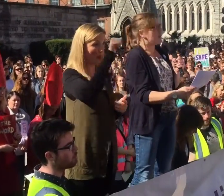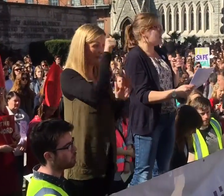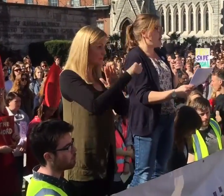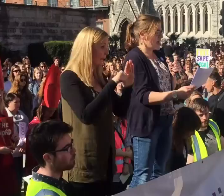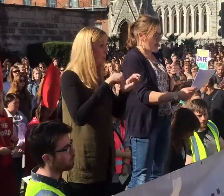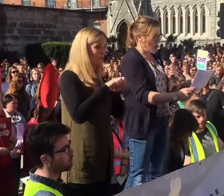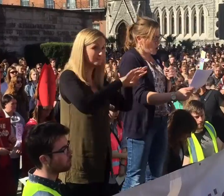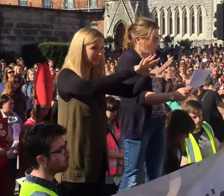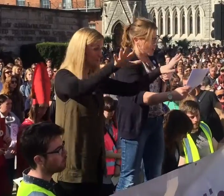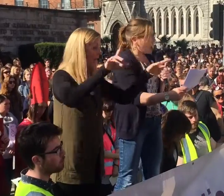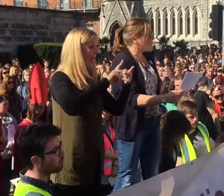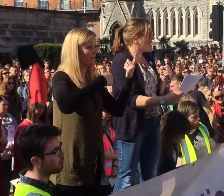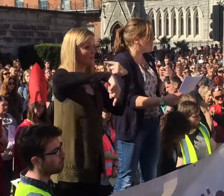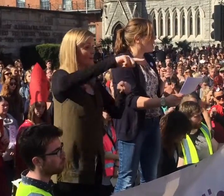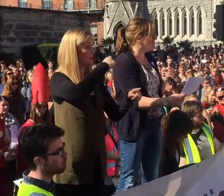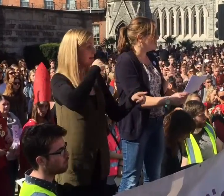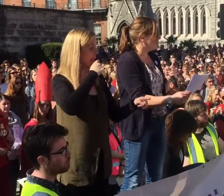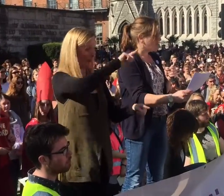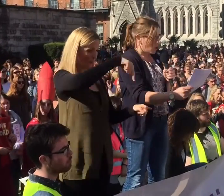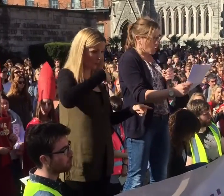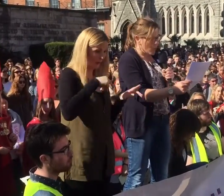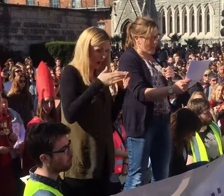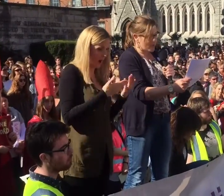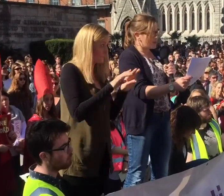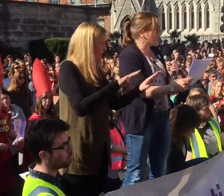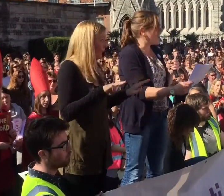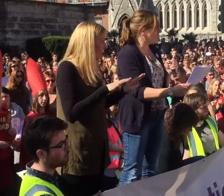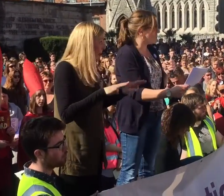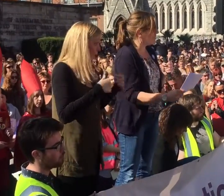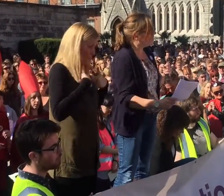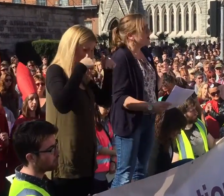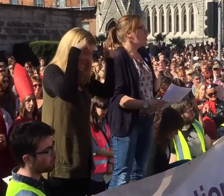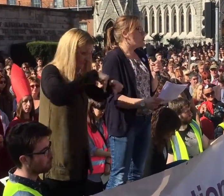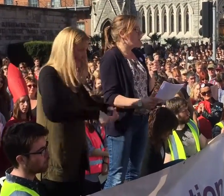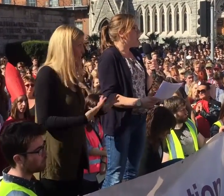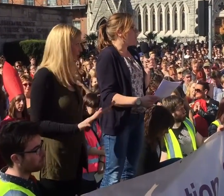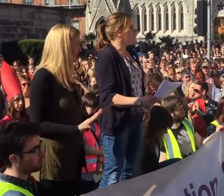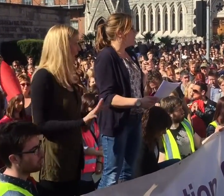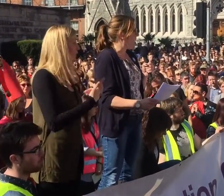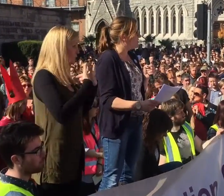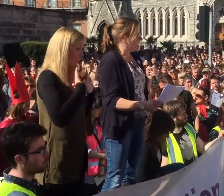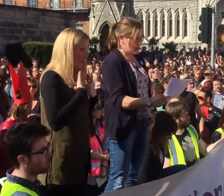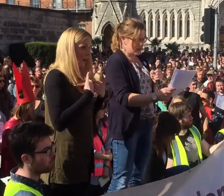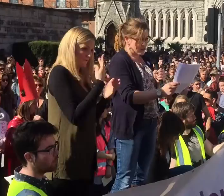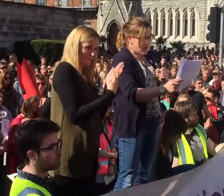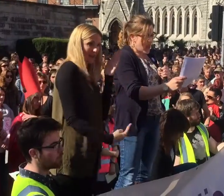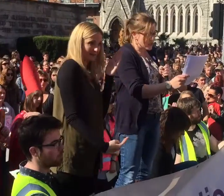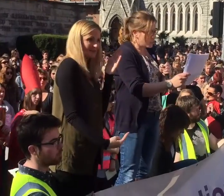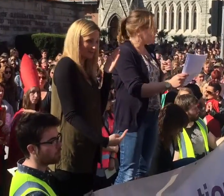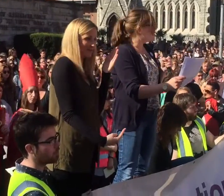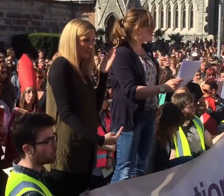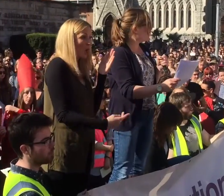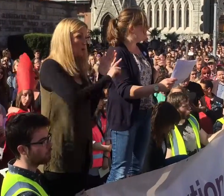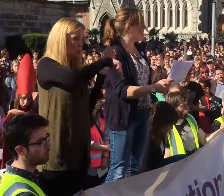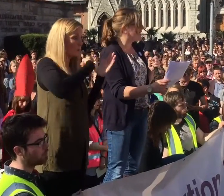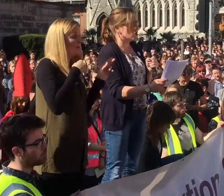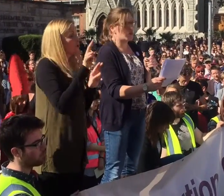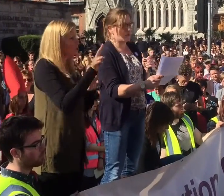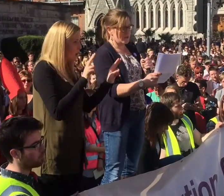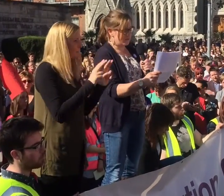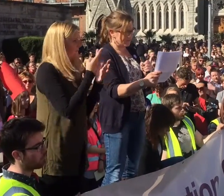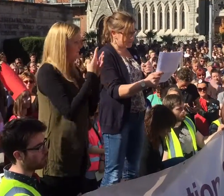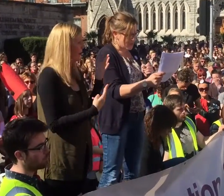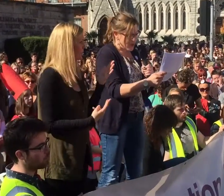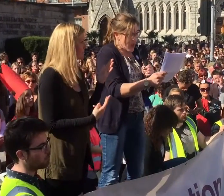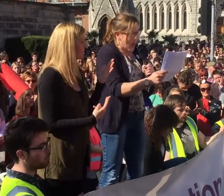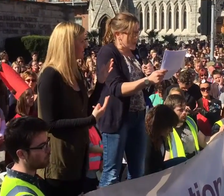forward and saying, we are people, we exist, we are valid, and we should be